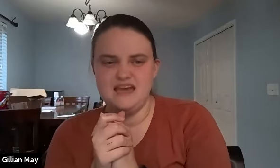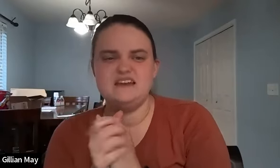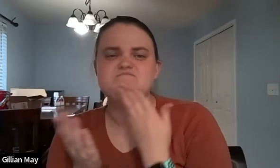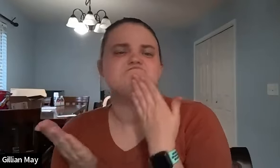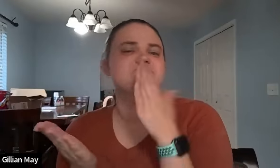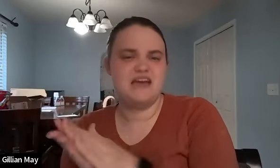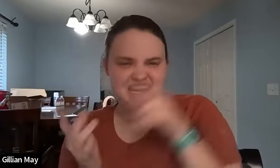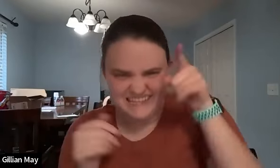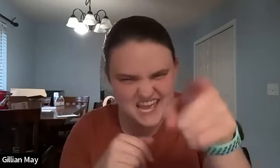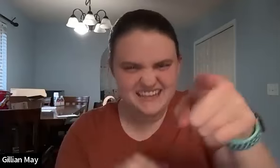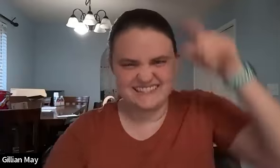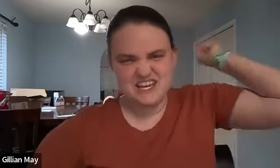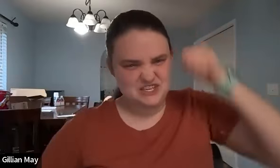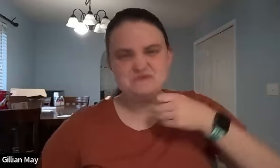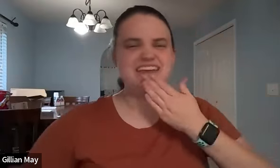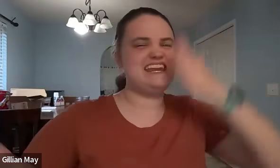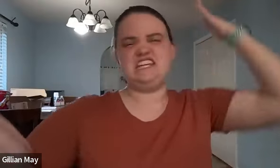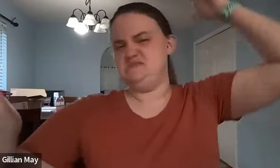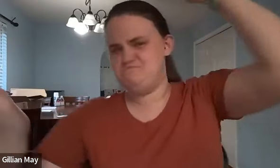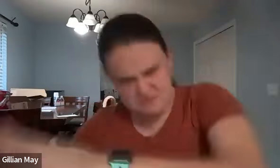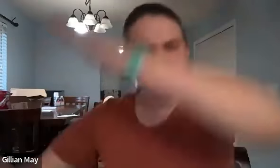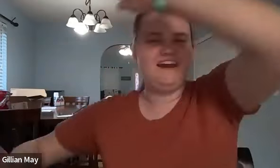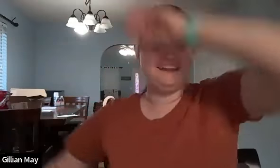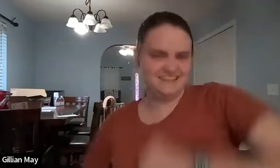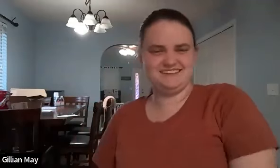Bad. Bad. Yes. You get it. Bad. Yes.